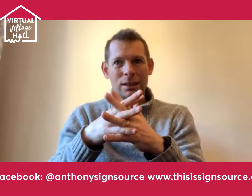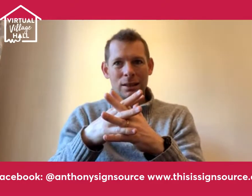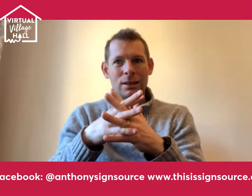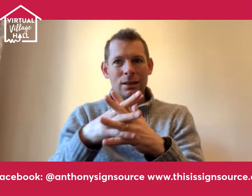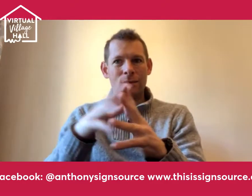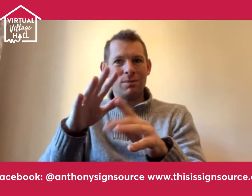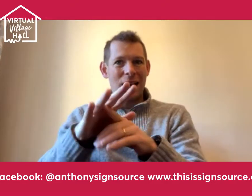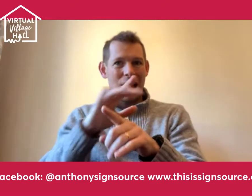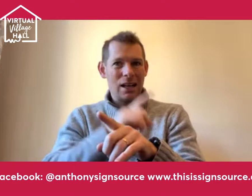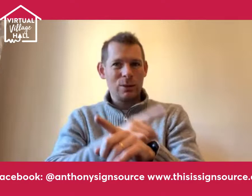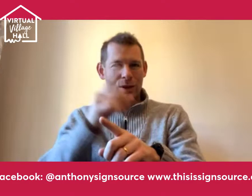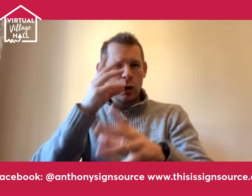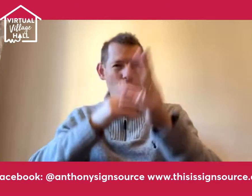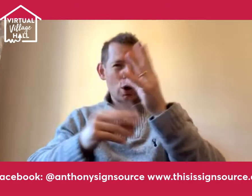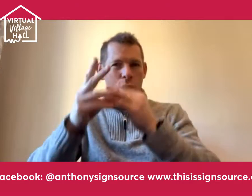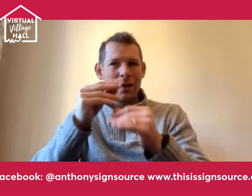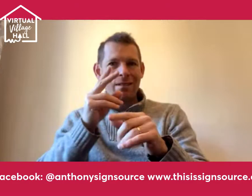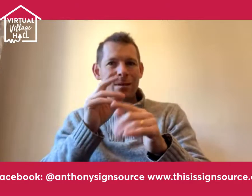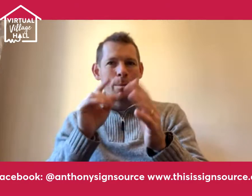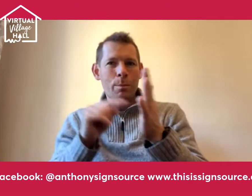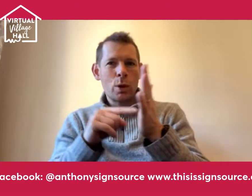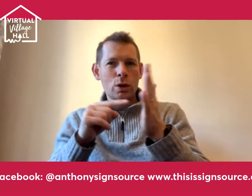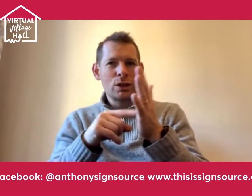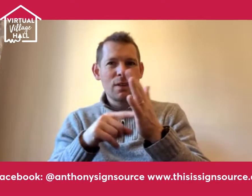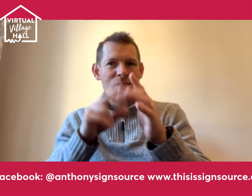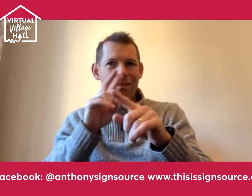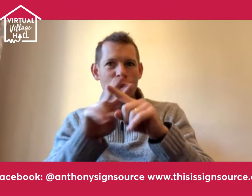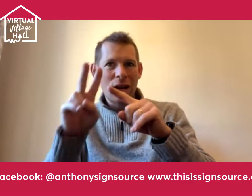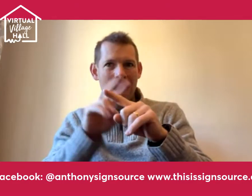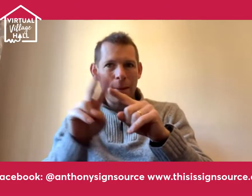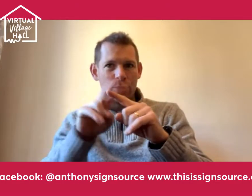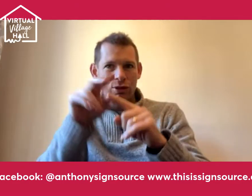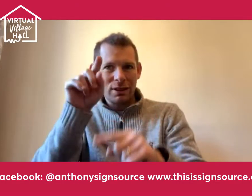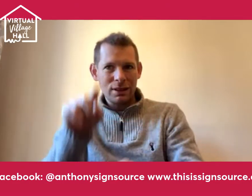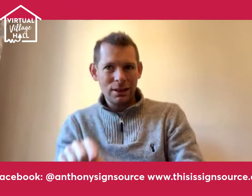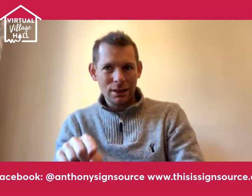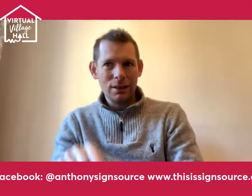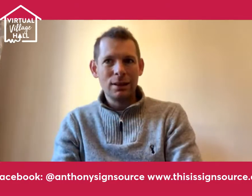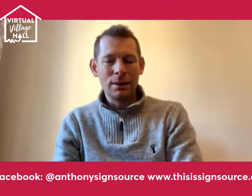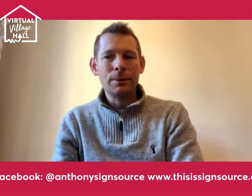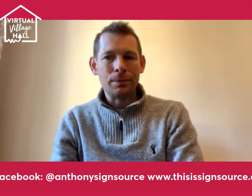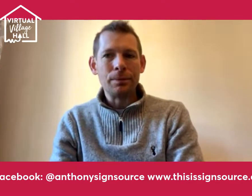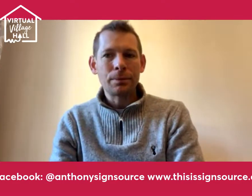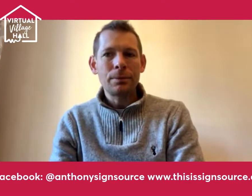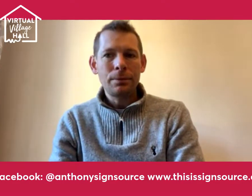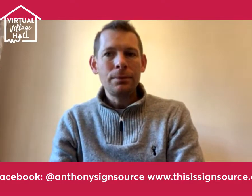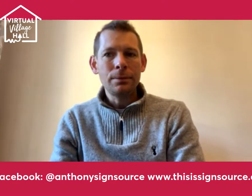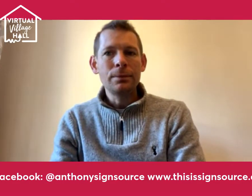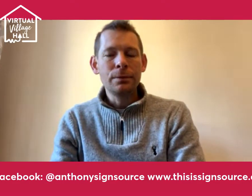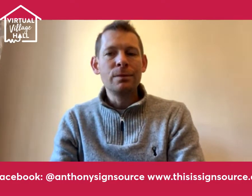me recap a little bit about what we did last week. We did some important vocabulary last